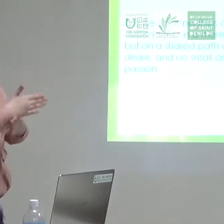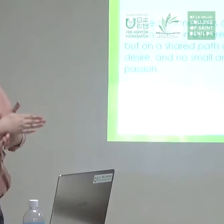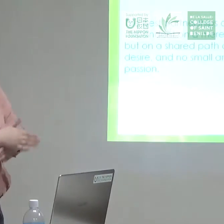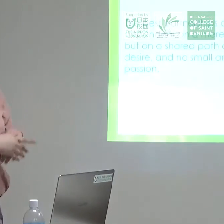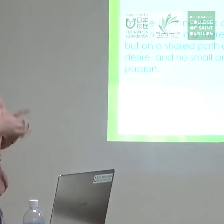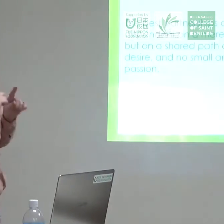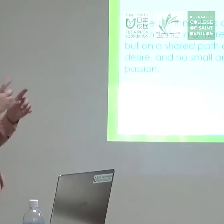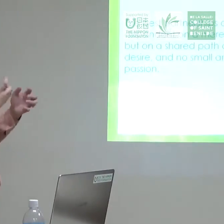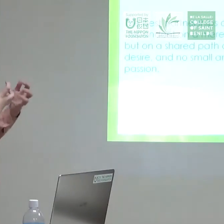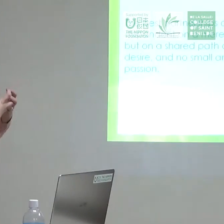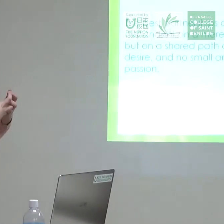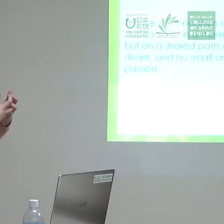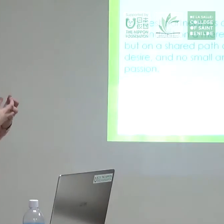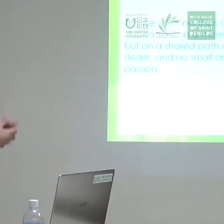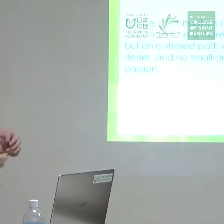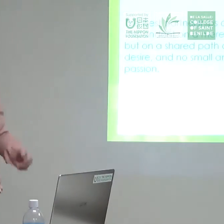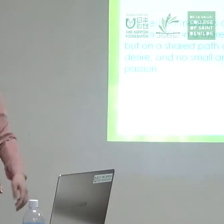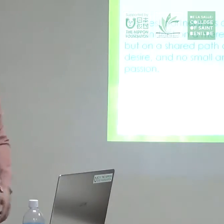Answer the question.